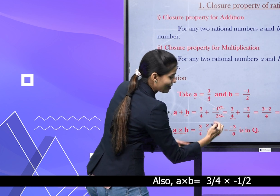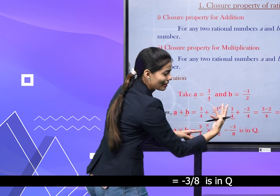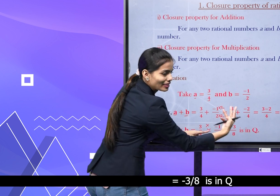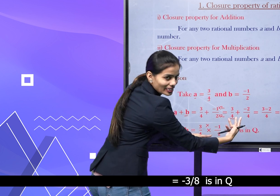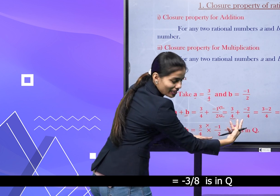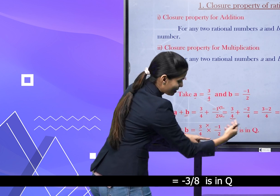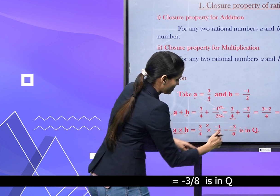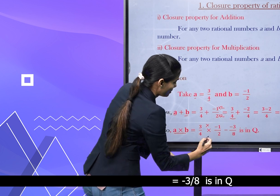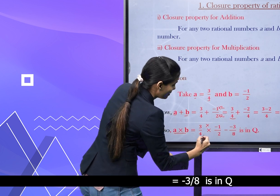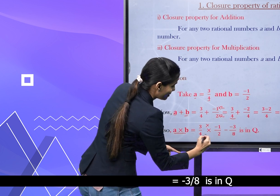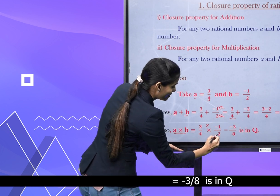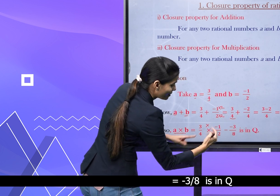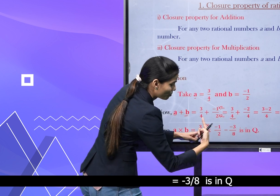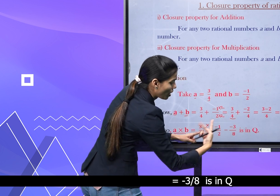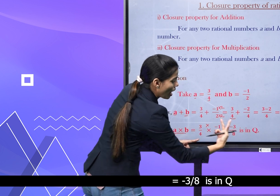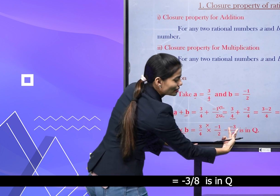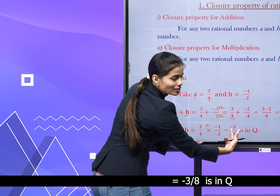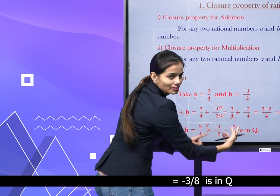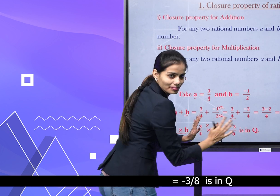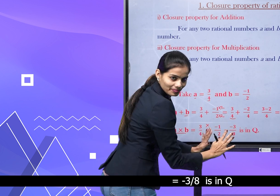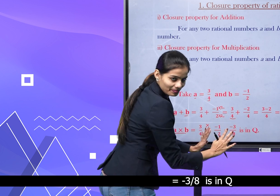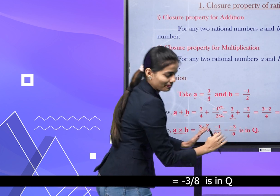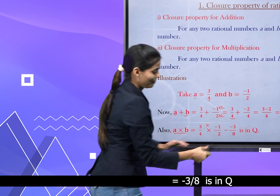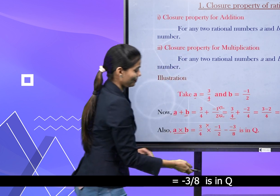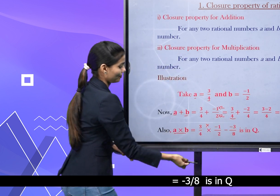is equal to minus 3 by 8 is in Q.